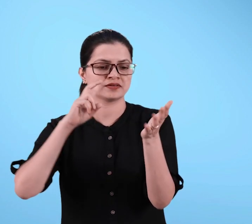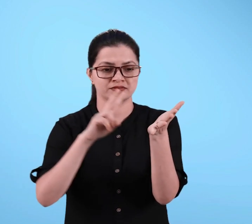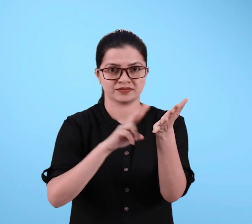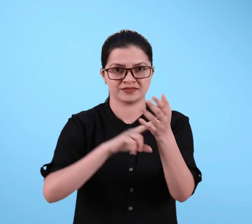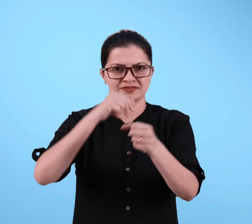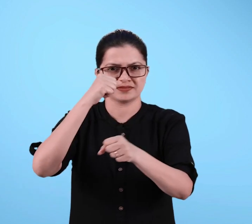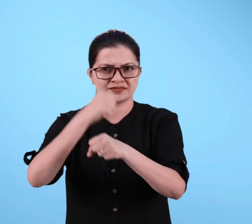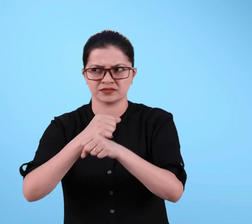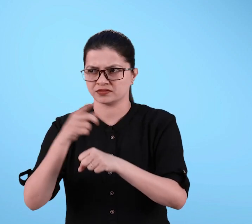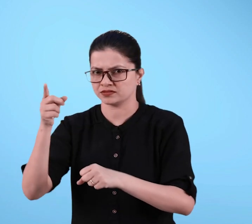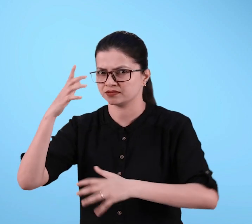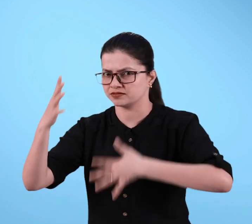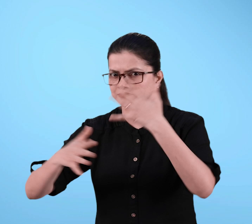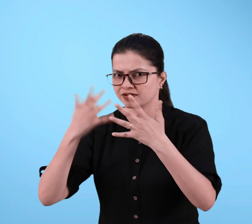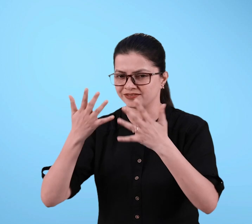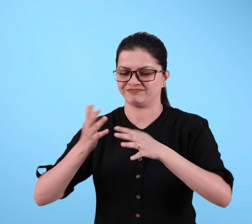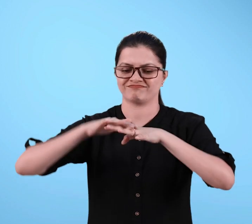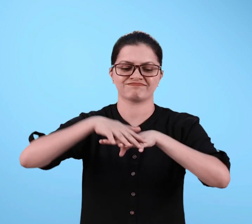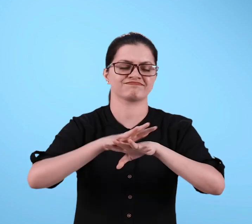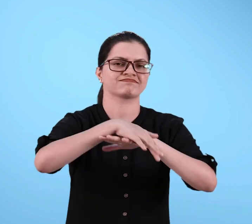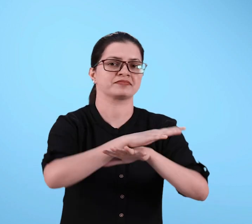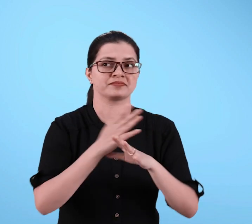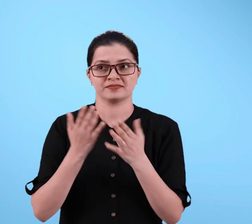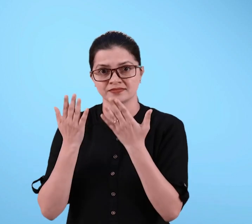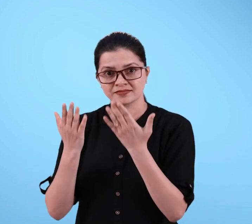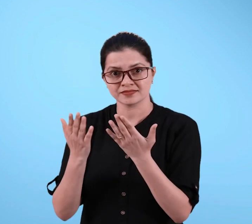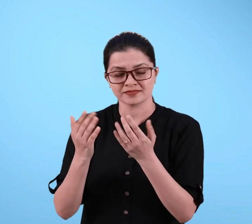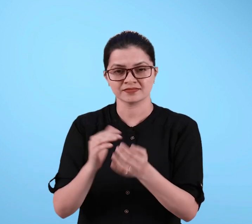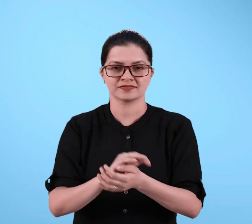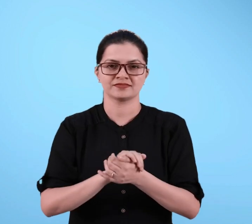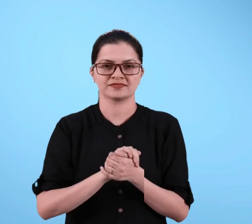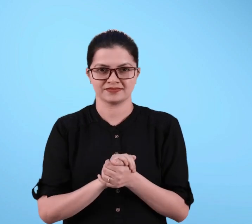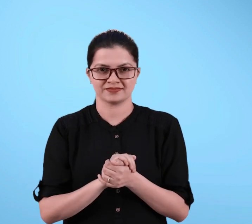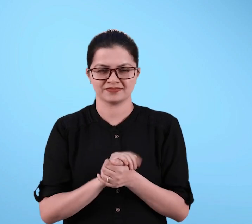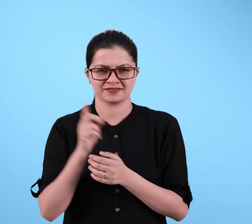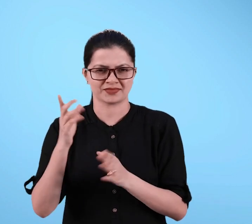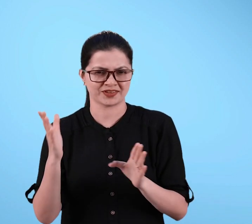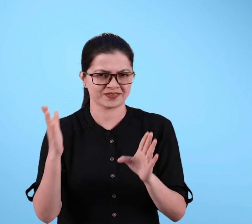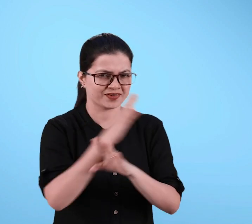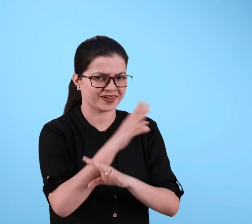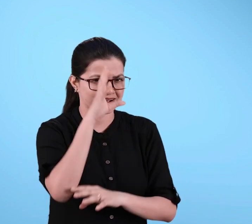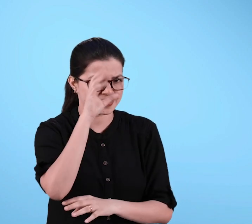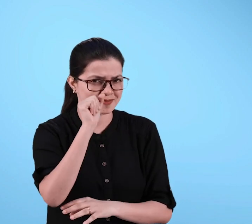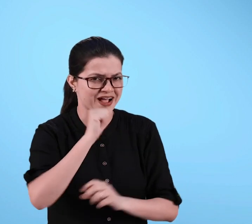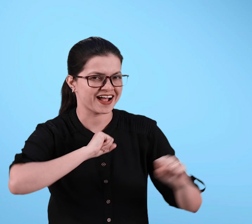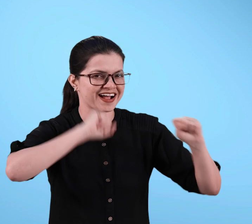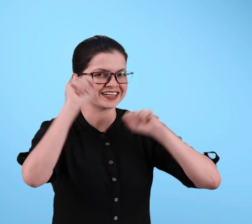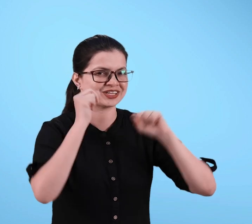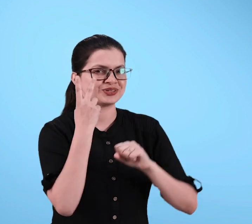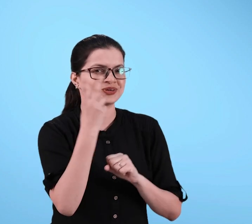you might have In noticed activity that 2, a fabric is made up of two sets of you might have noticed that a